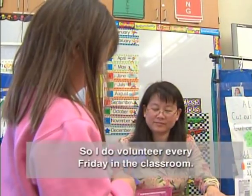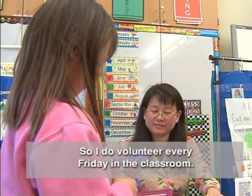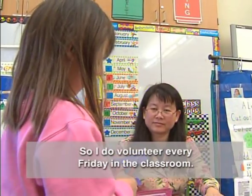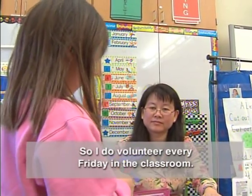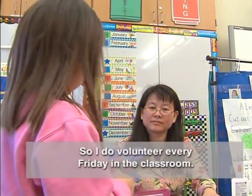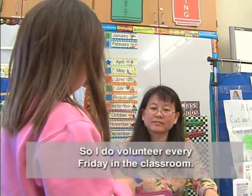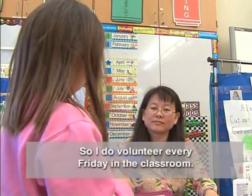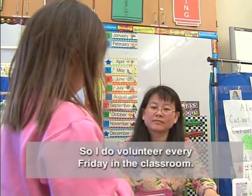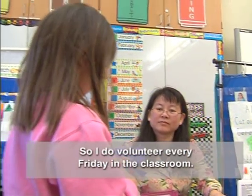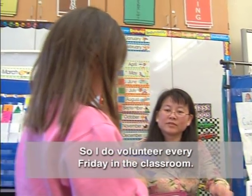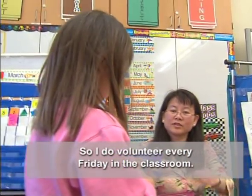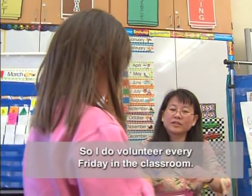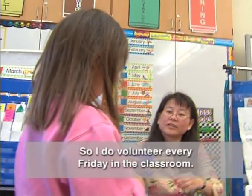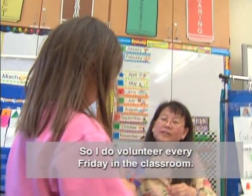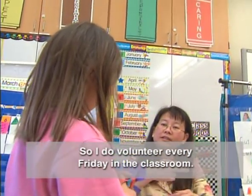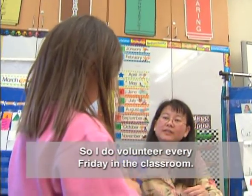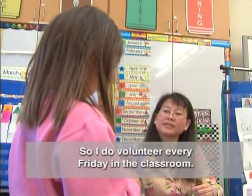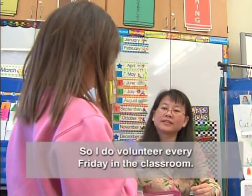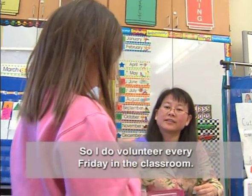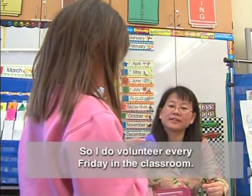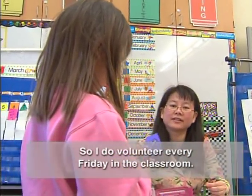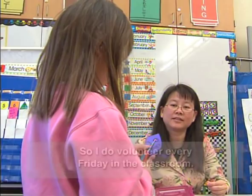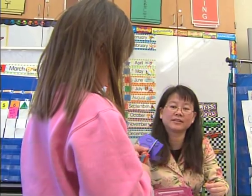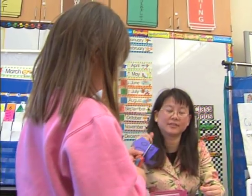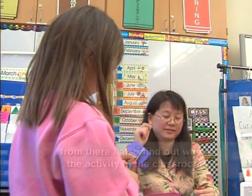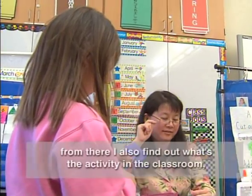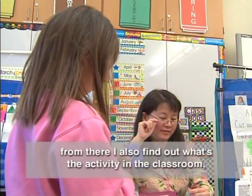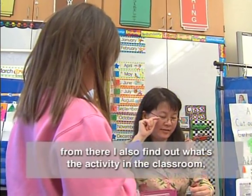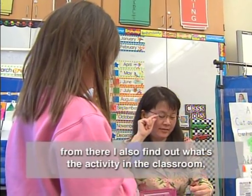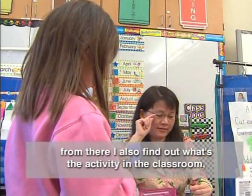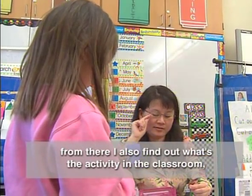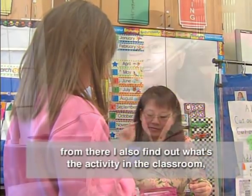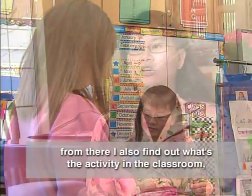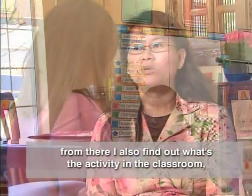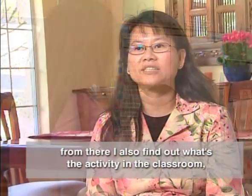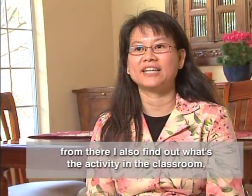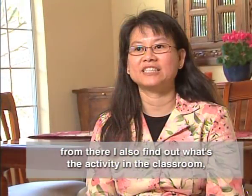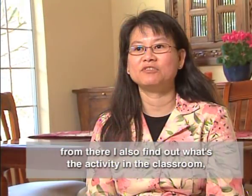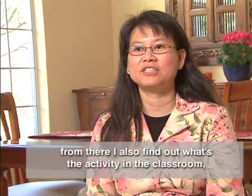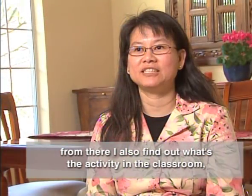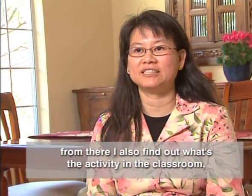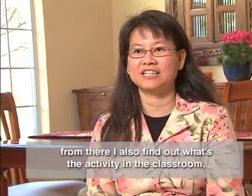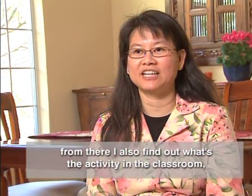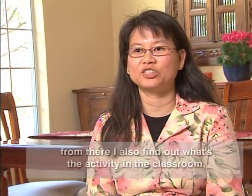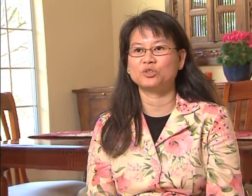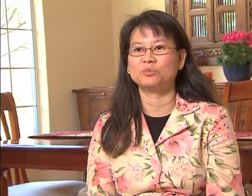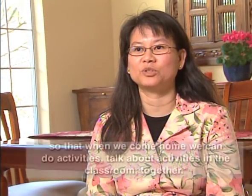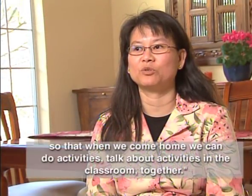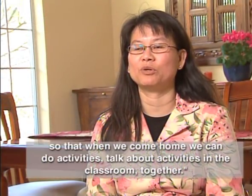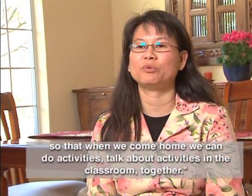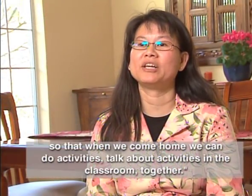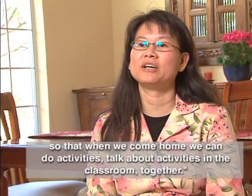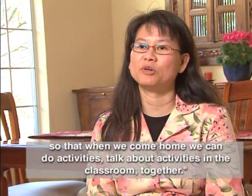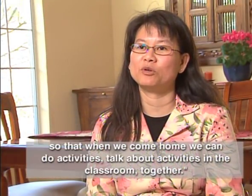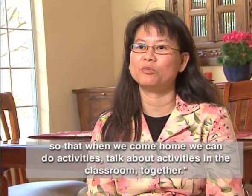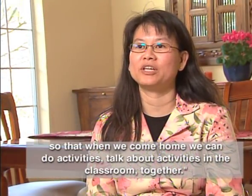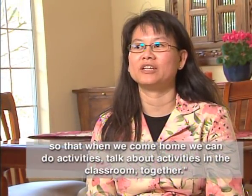I do volunteer every Friday in the classroom. From there, I also find out what's the activity in the classroom, so when we come home, we can